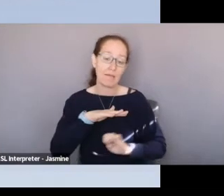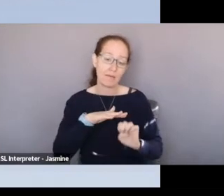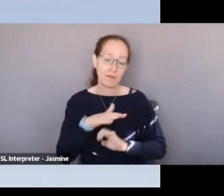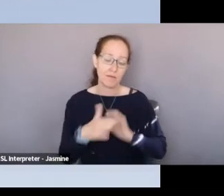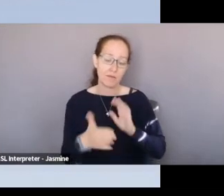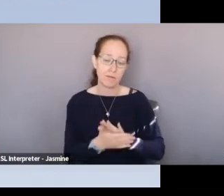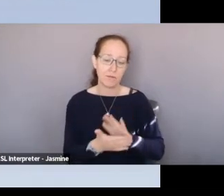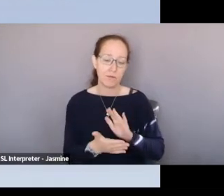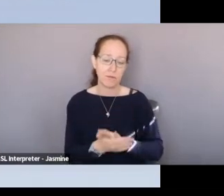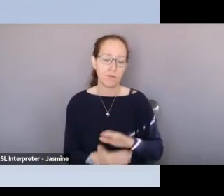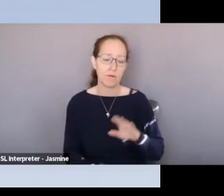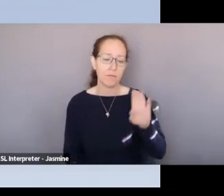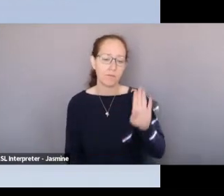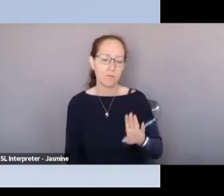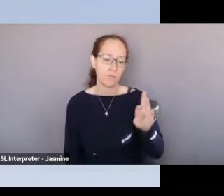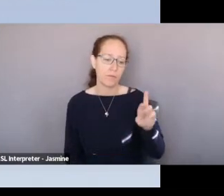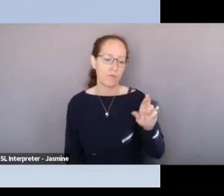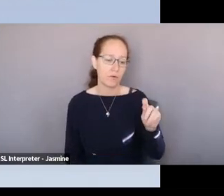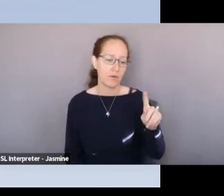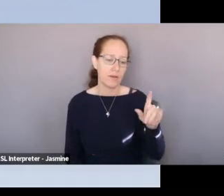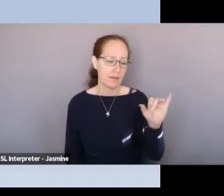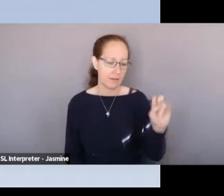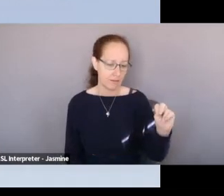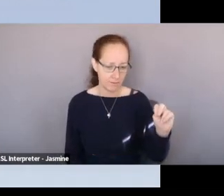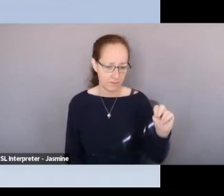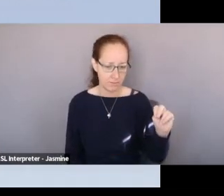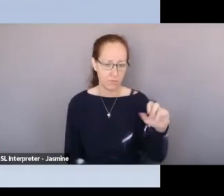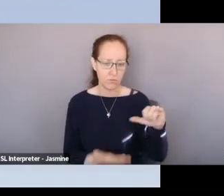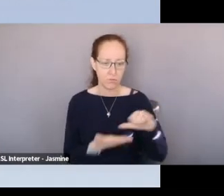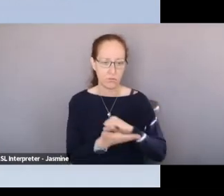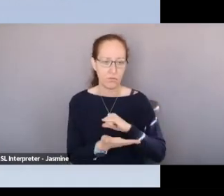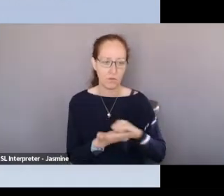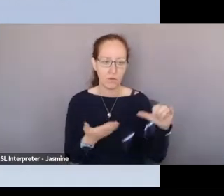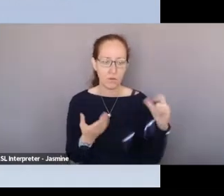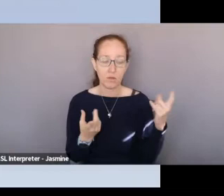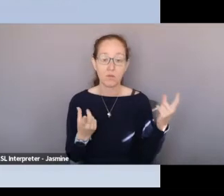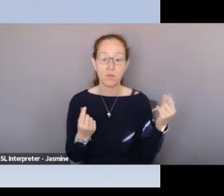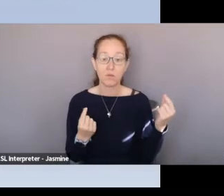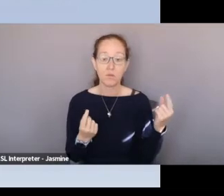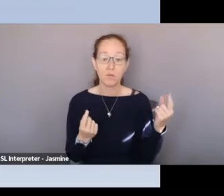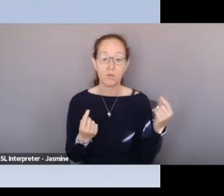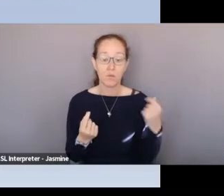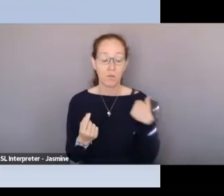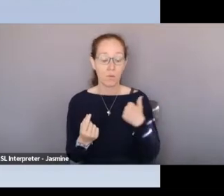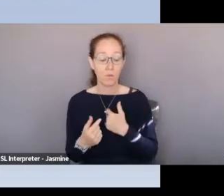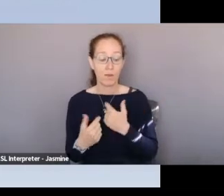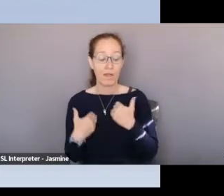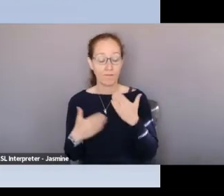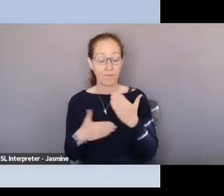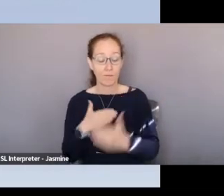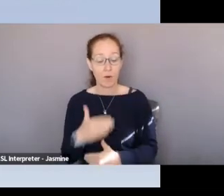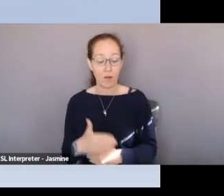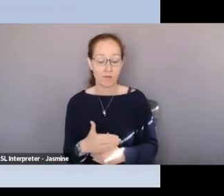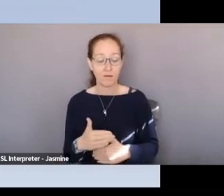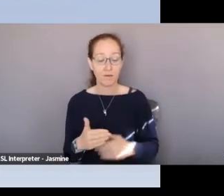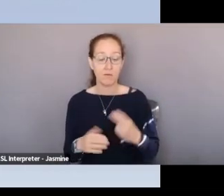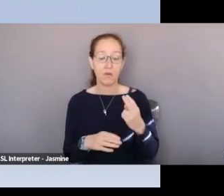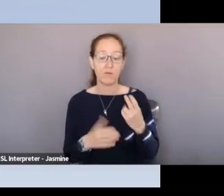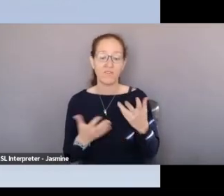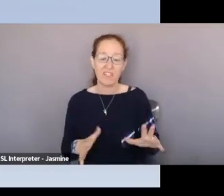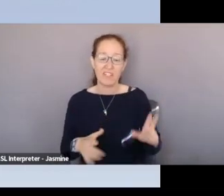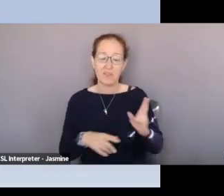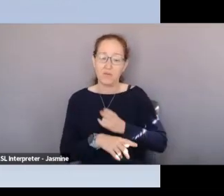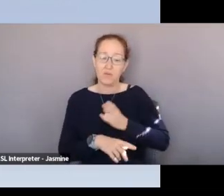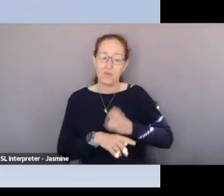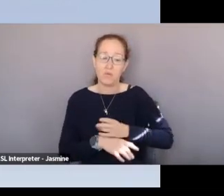Gowanus, Brooklyn, where the students modeled our process of collecting used bags from their community, and then